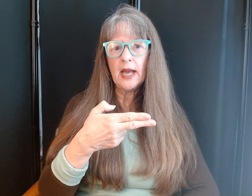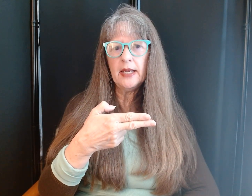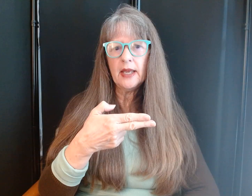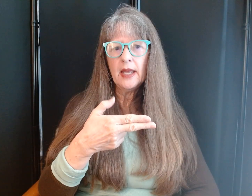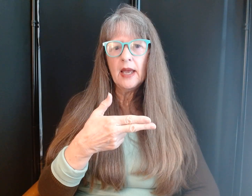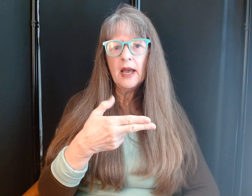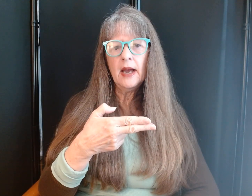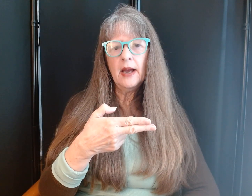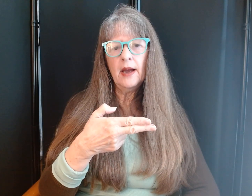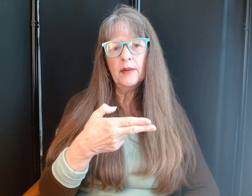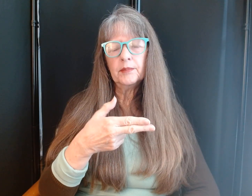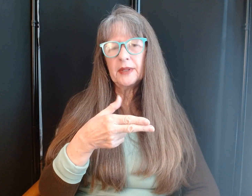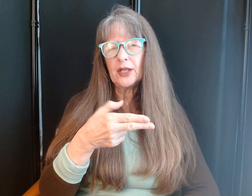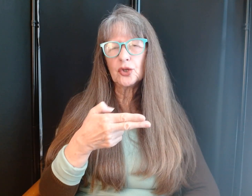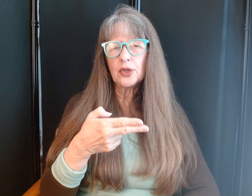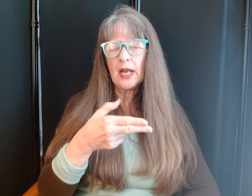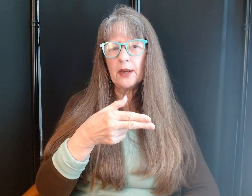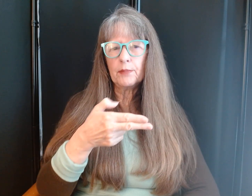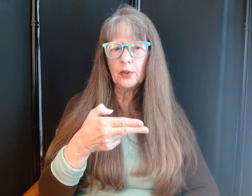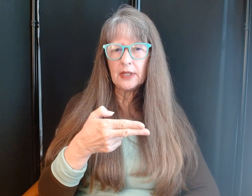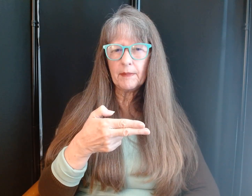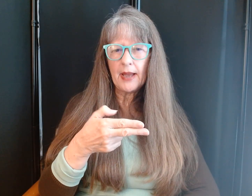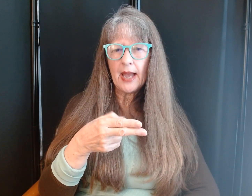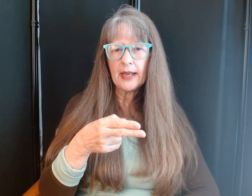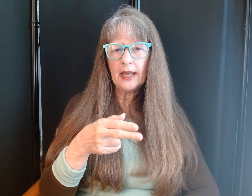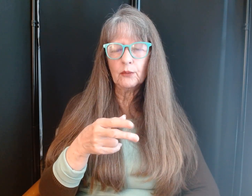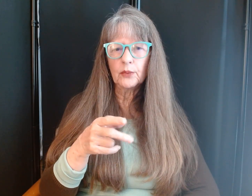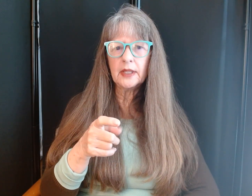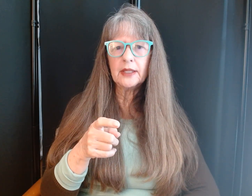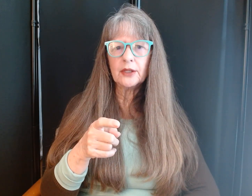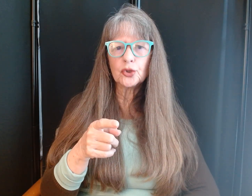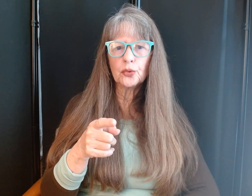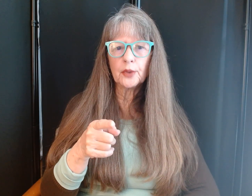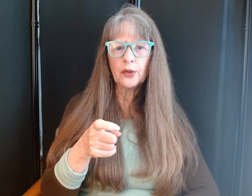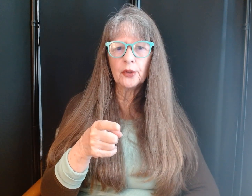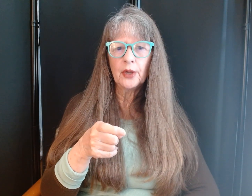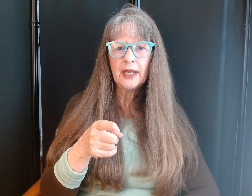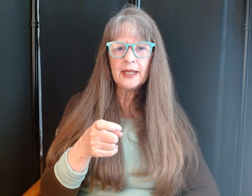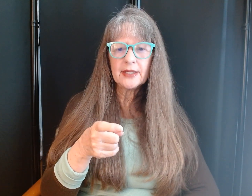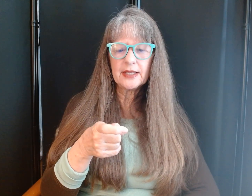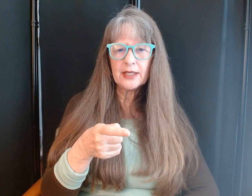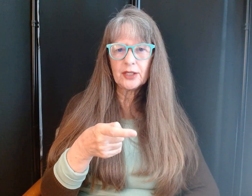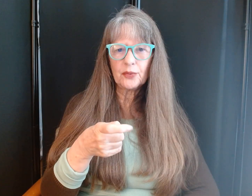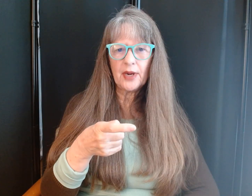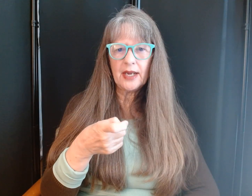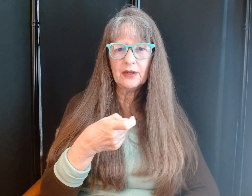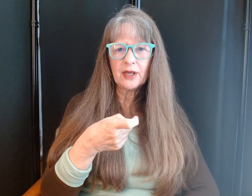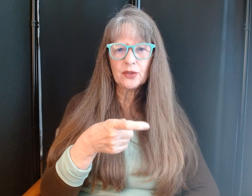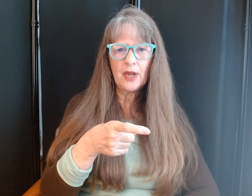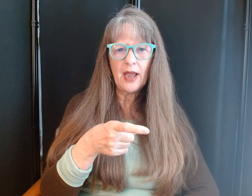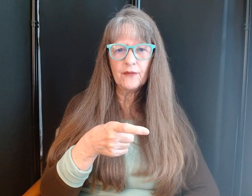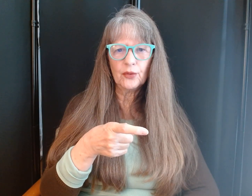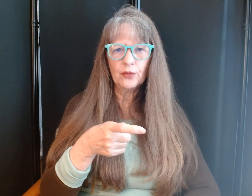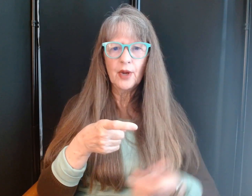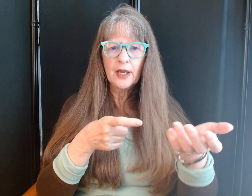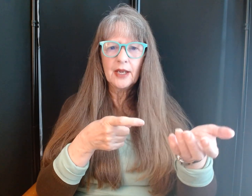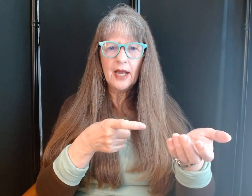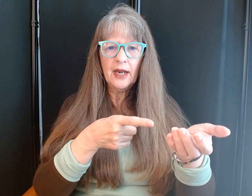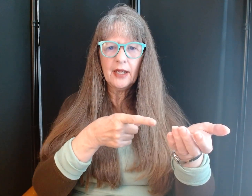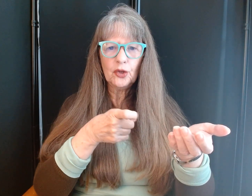gun, but that's usually kind of pulling it back. And really the trigger is this, right? Because you have your gun and you